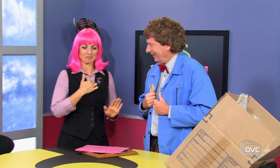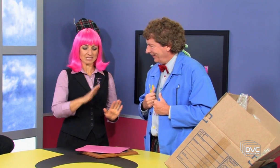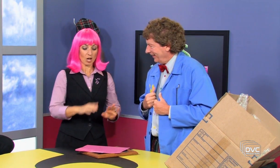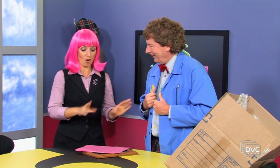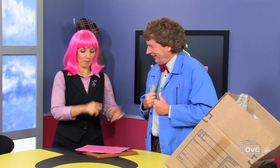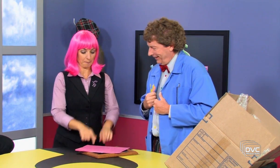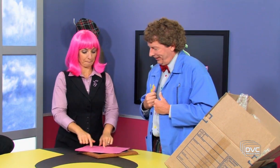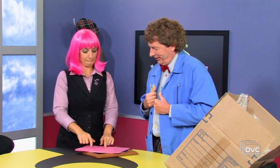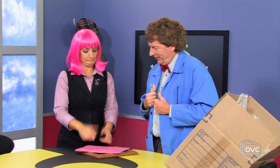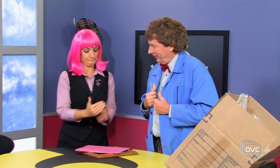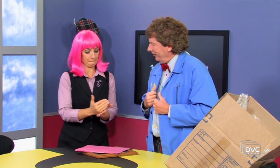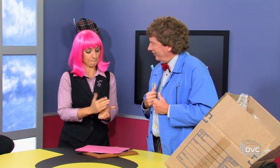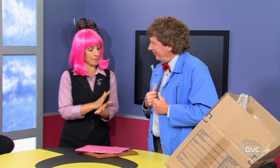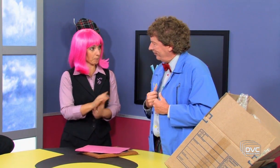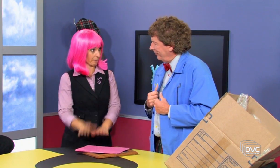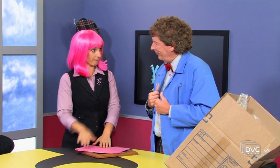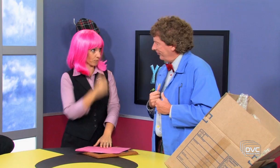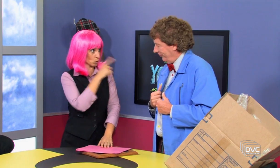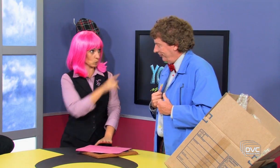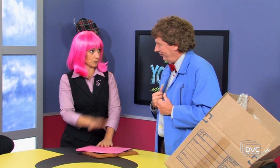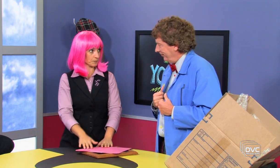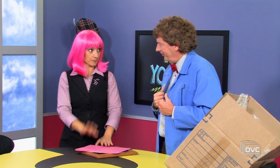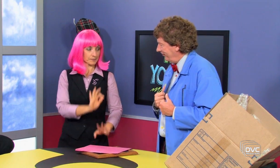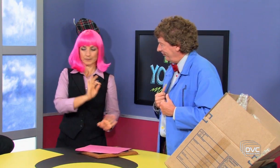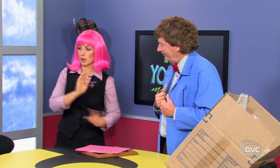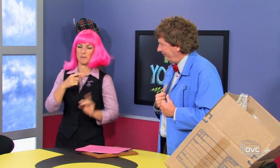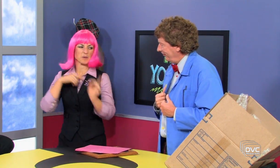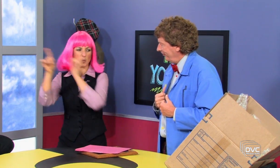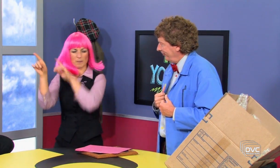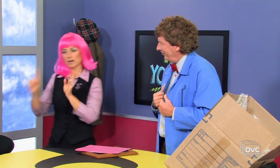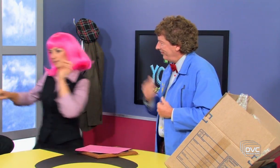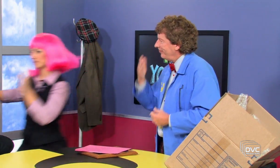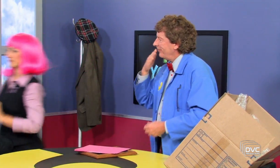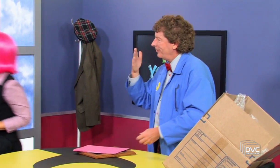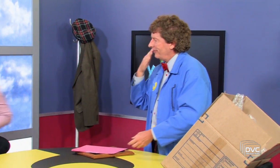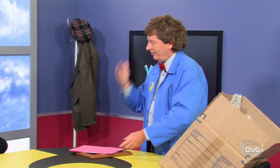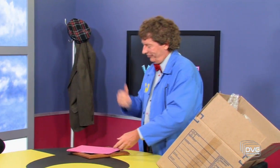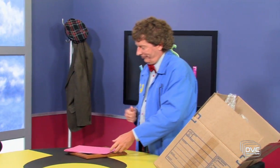Wonderful. Oh, this paper's for you. Okay, gotta go. Thank you.